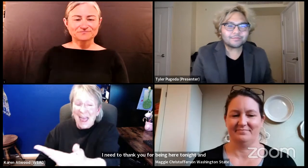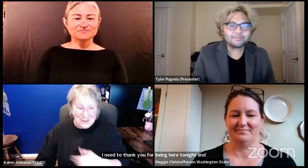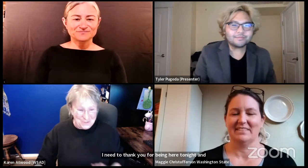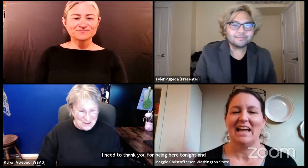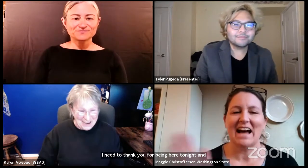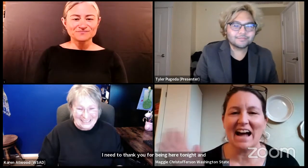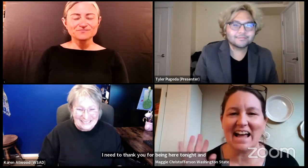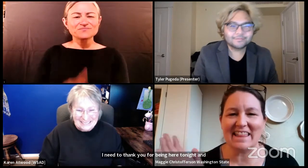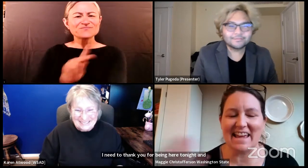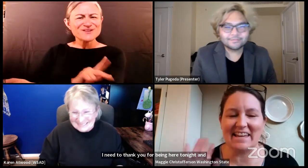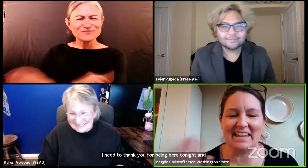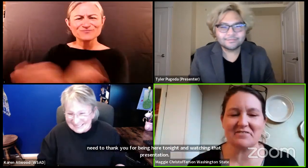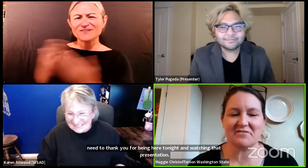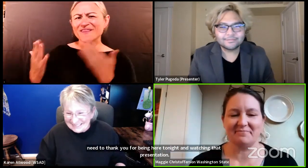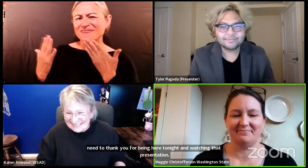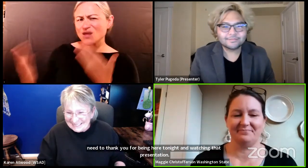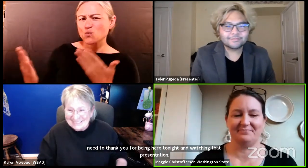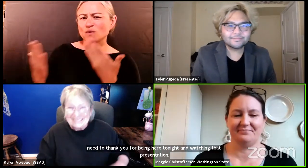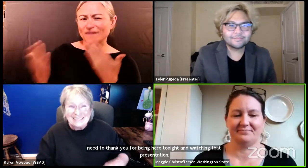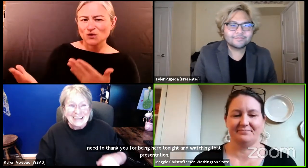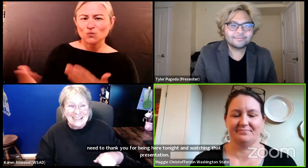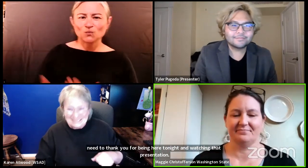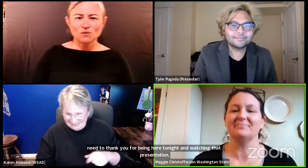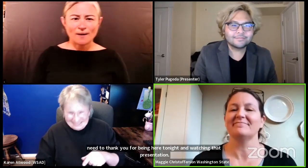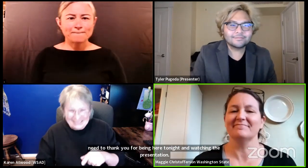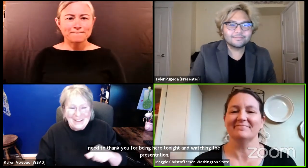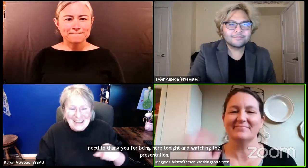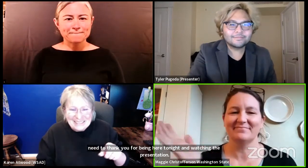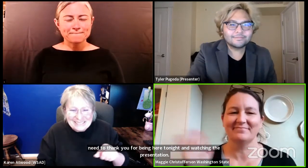everybody. Thank you. Hi, Maggie, thank you. for being here.